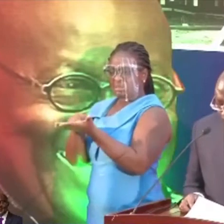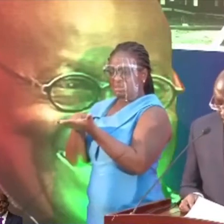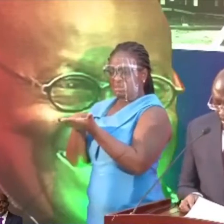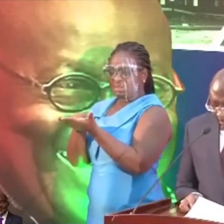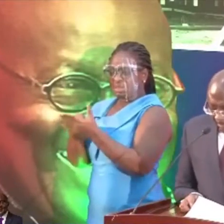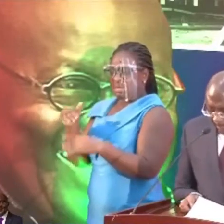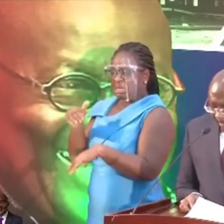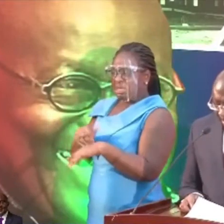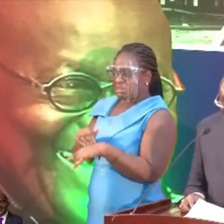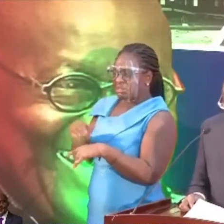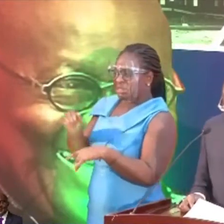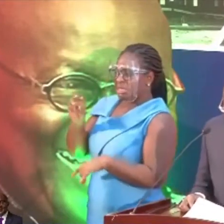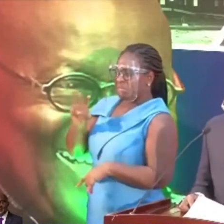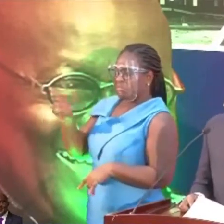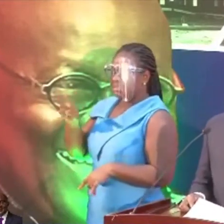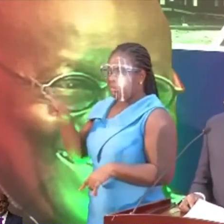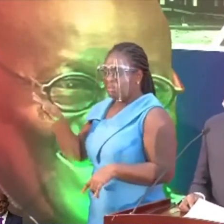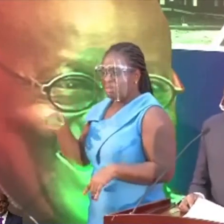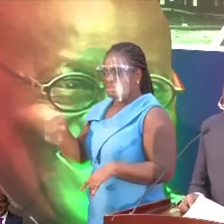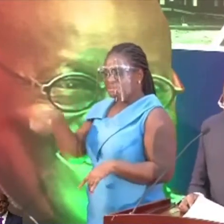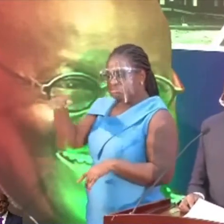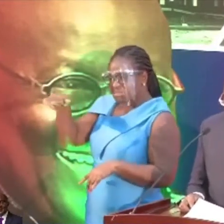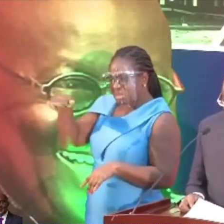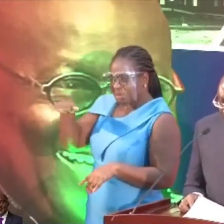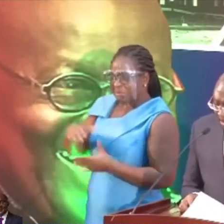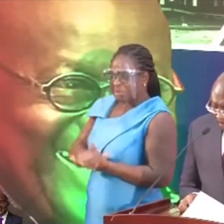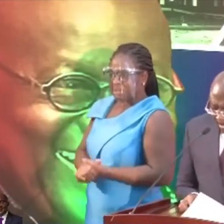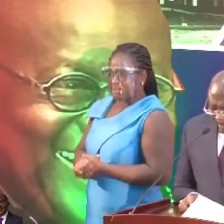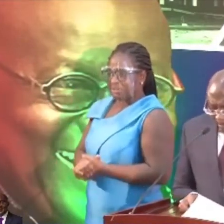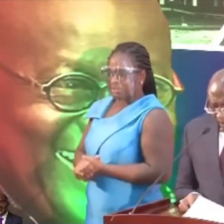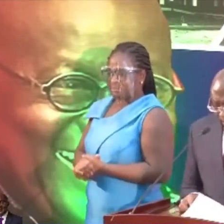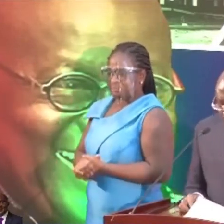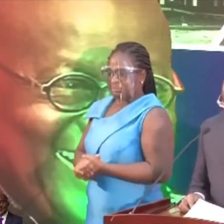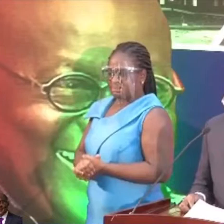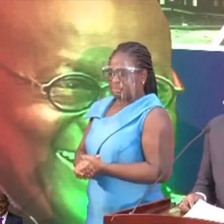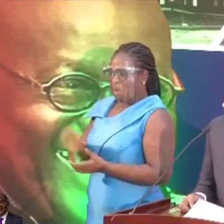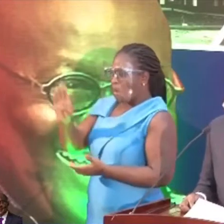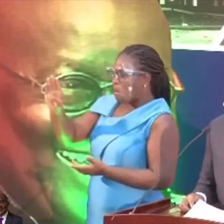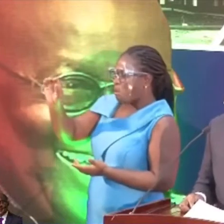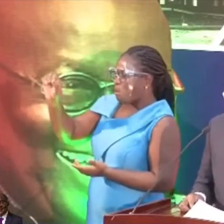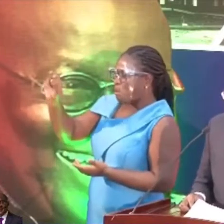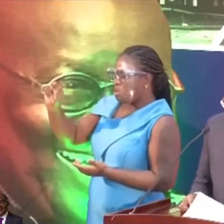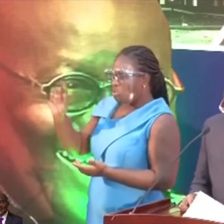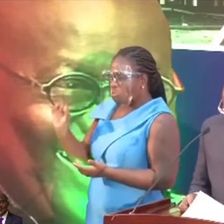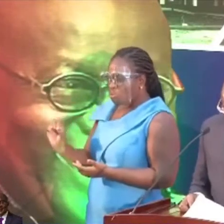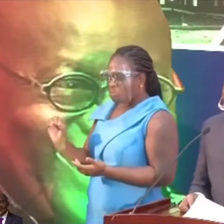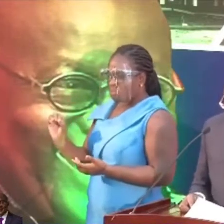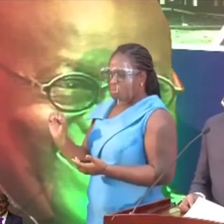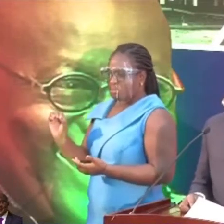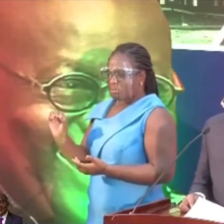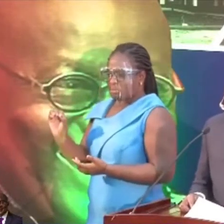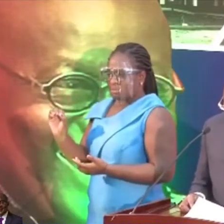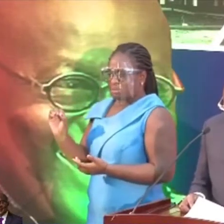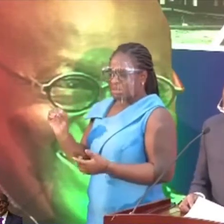Vako, Taviefe, Akachi in the Volta region, Mim in the Bono region, Manson Kwanta, Mansu